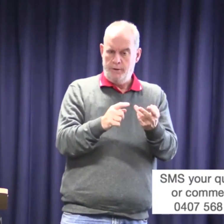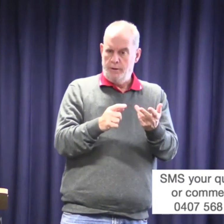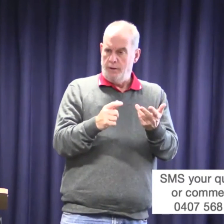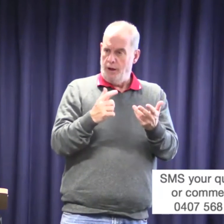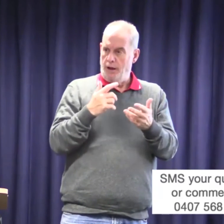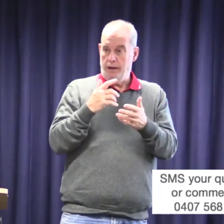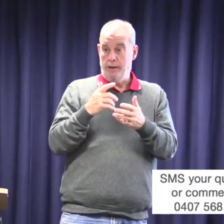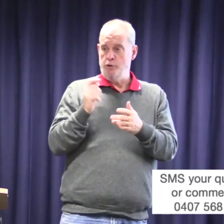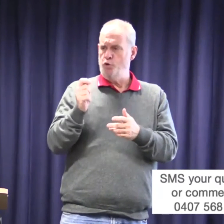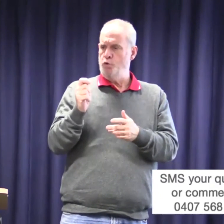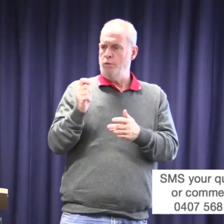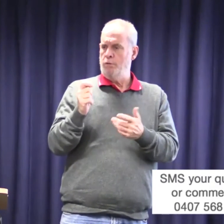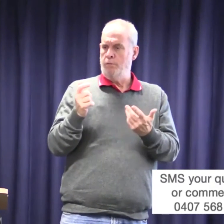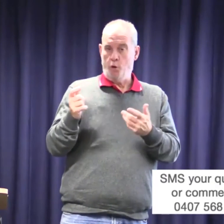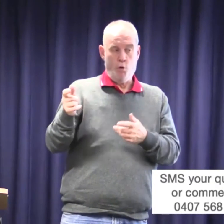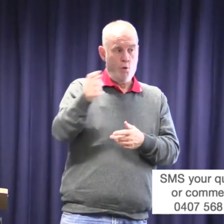And thirdly,